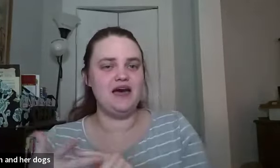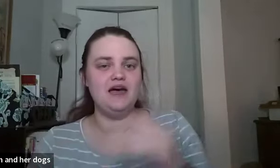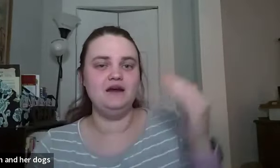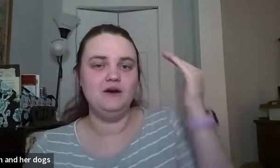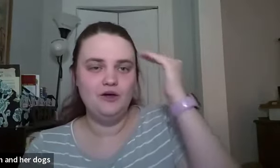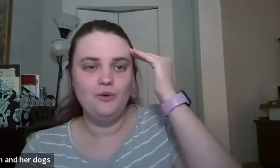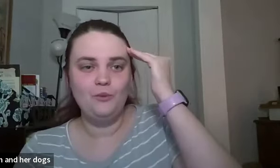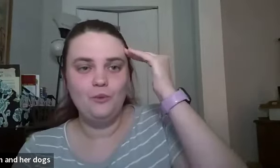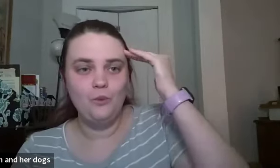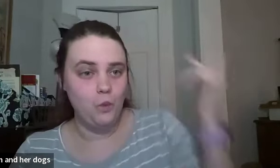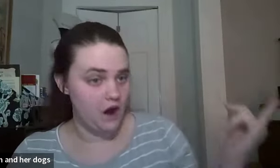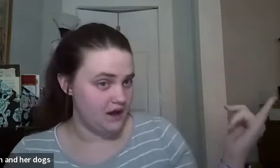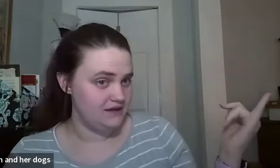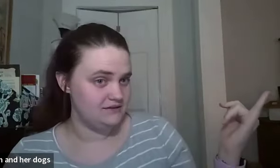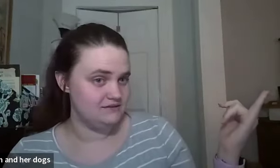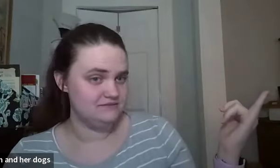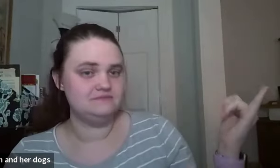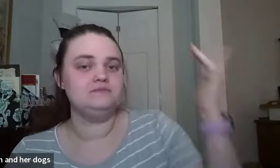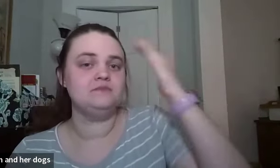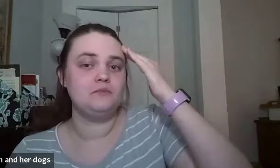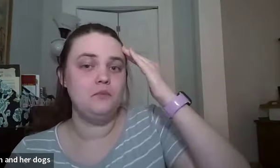had why.